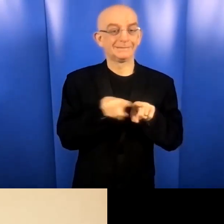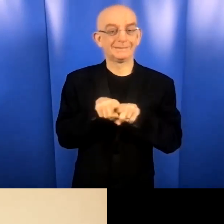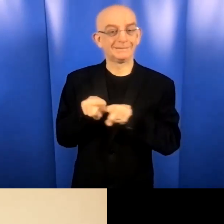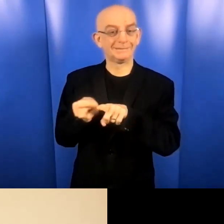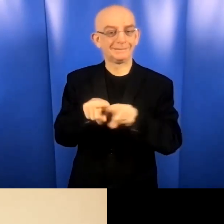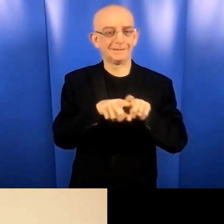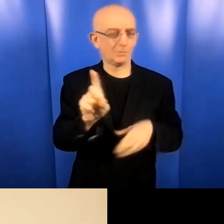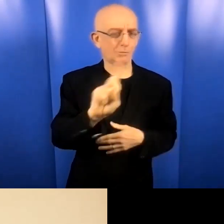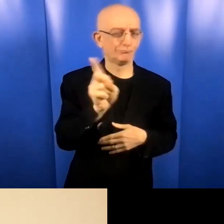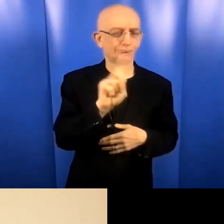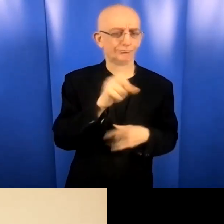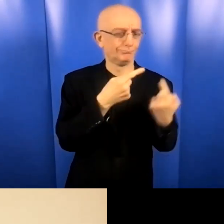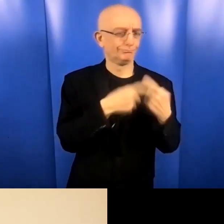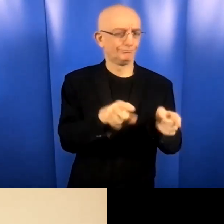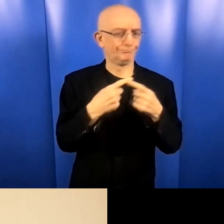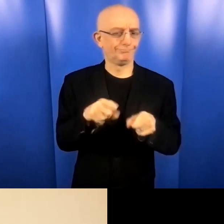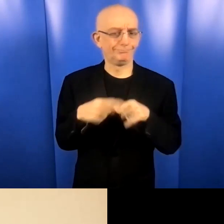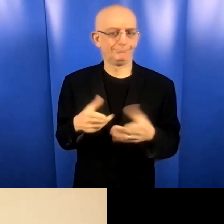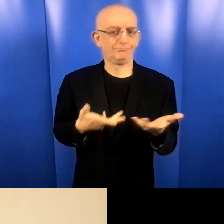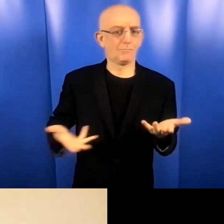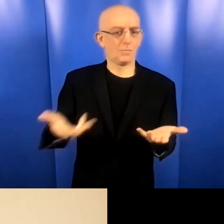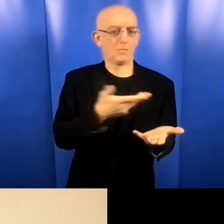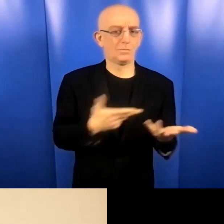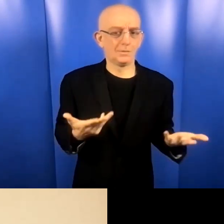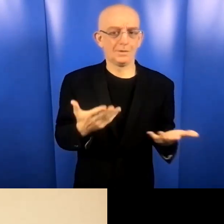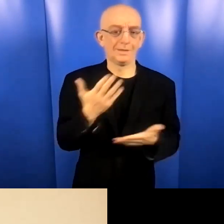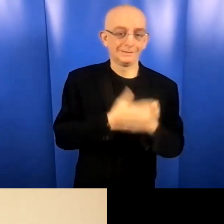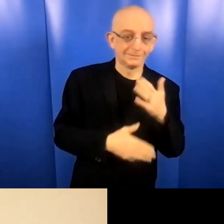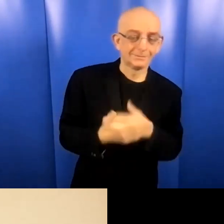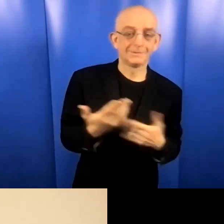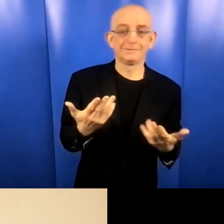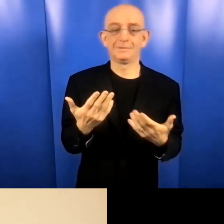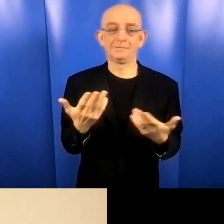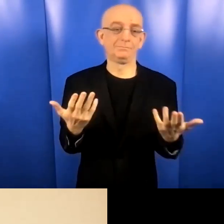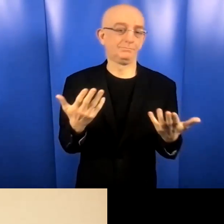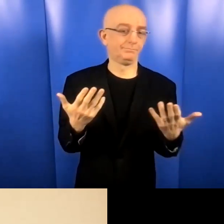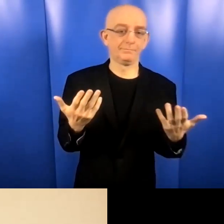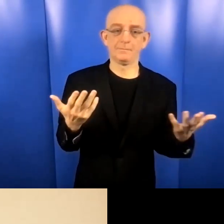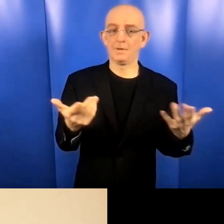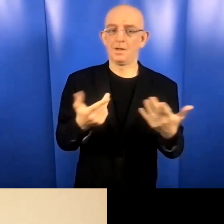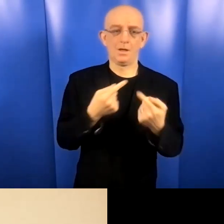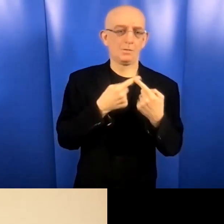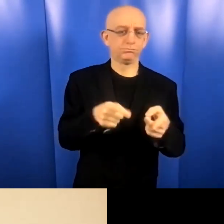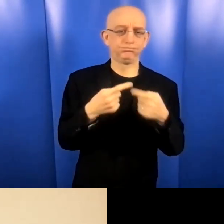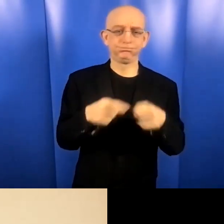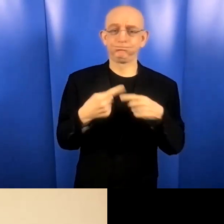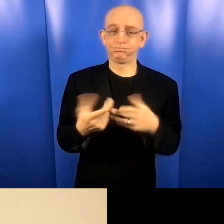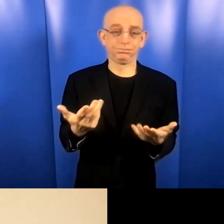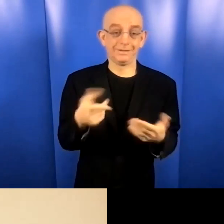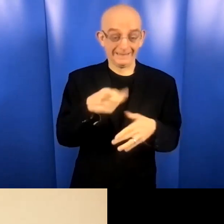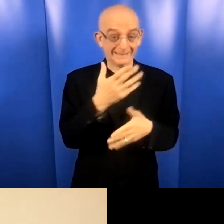complex, sensitive, and evolving concept. But for us, as a groups who have multiple and